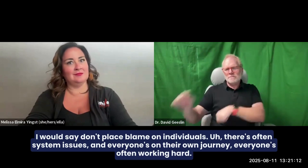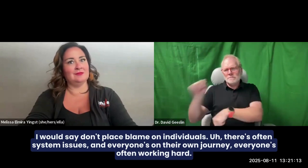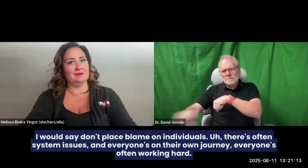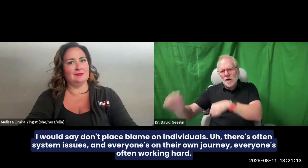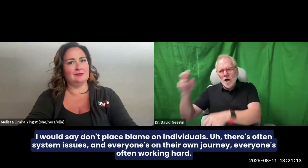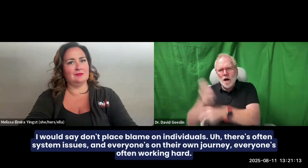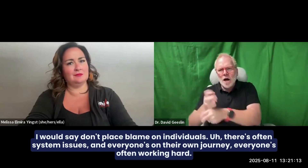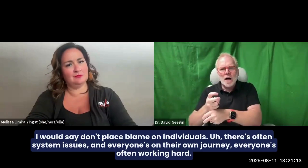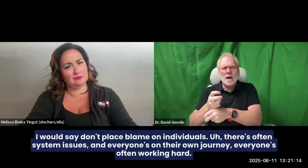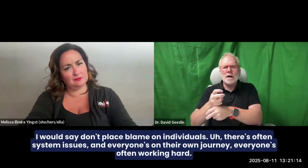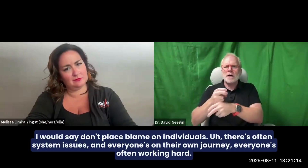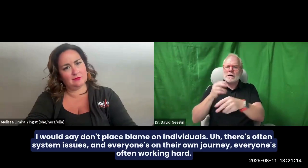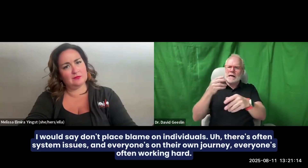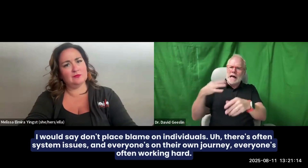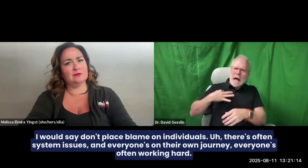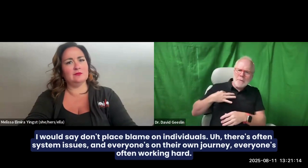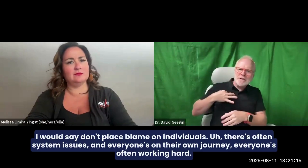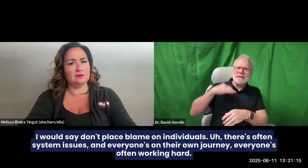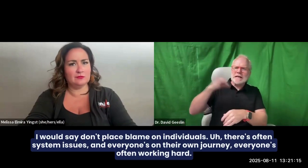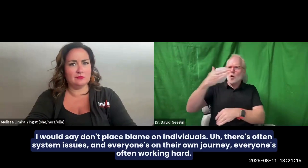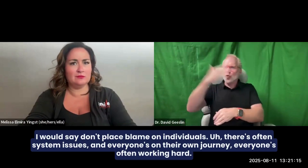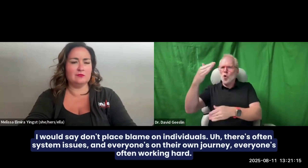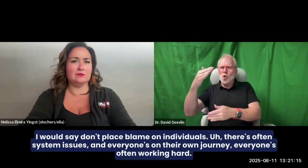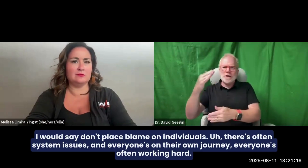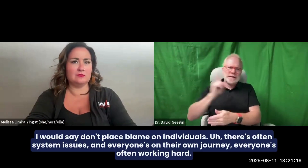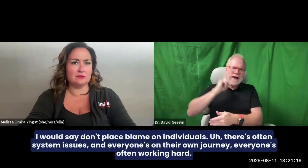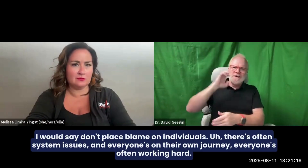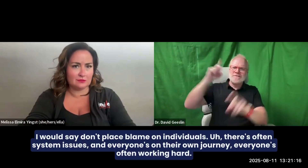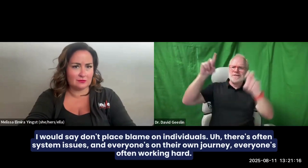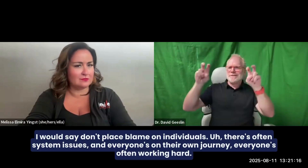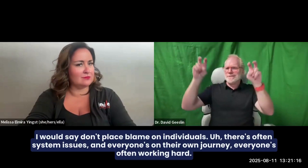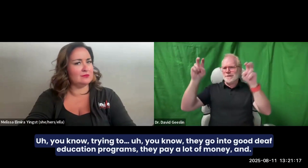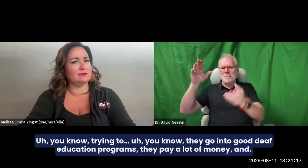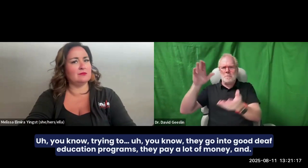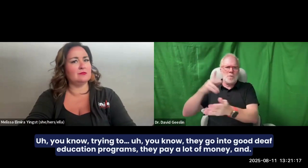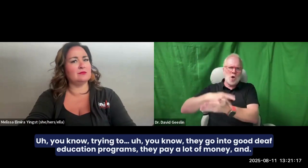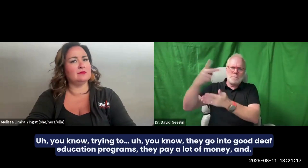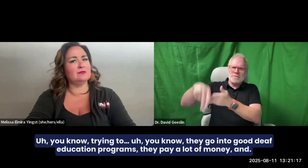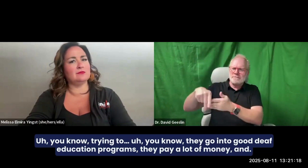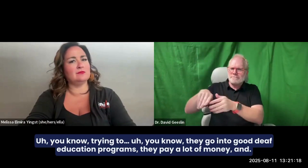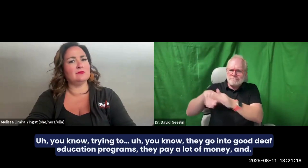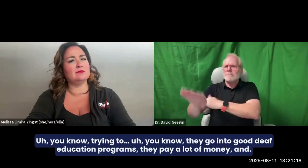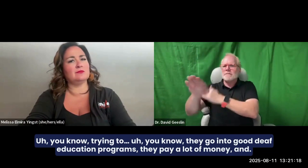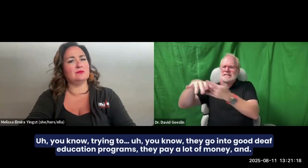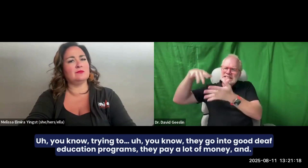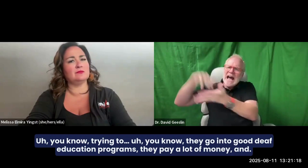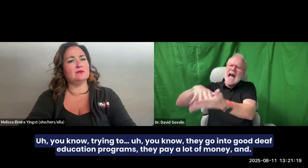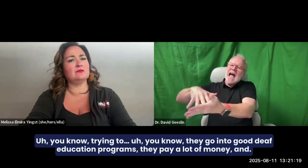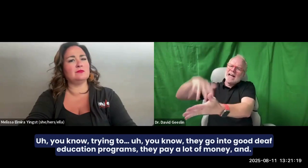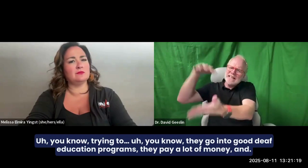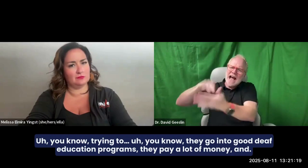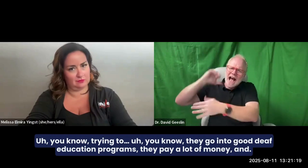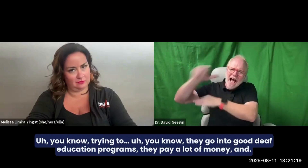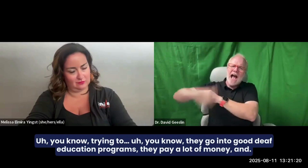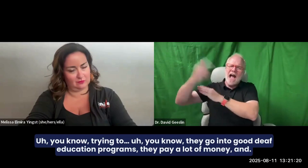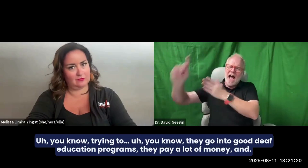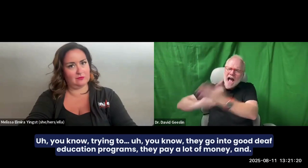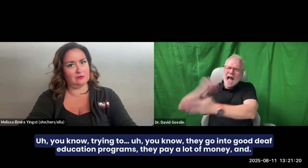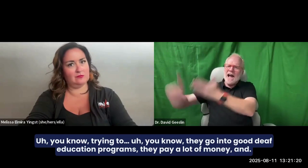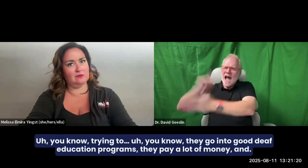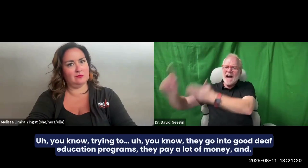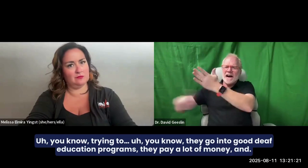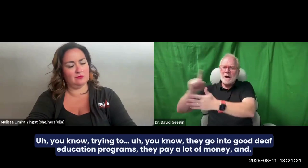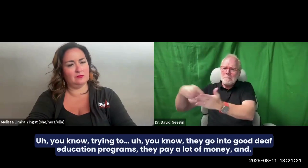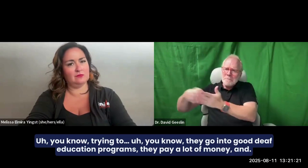often system issues, and everyone's on their own journey. Everyone's often working hard, trying to, they